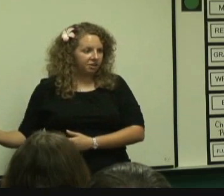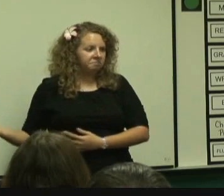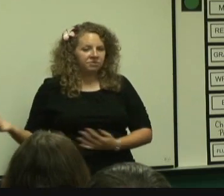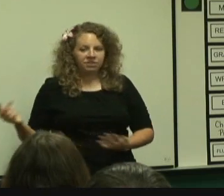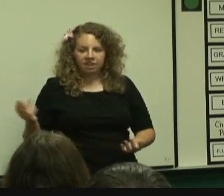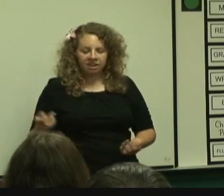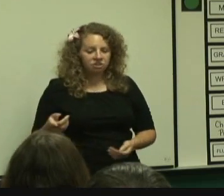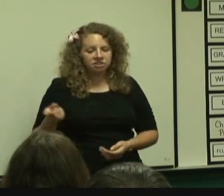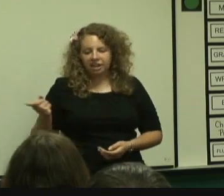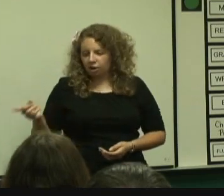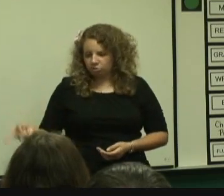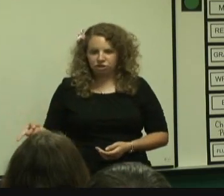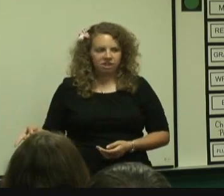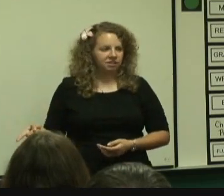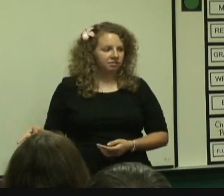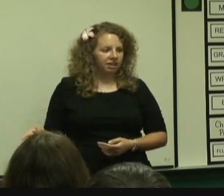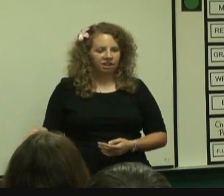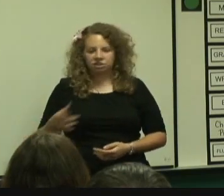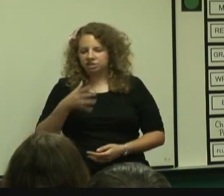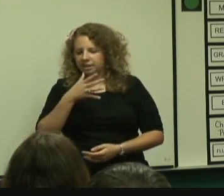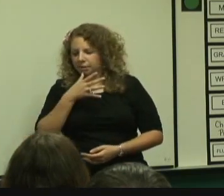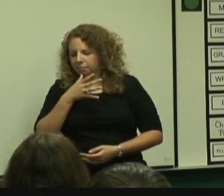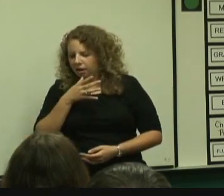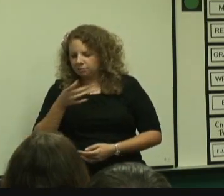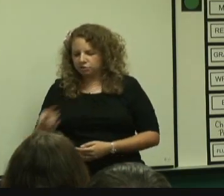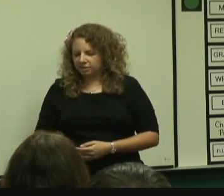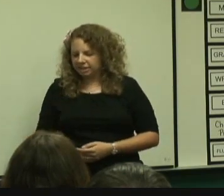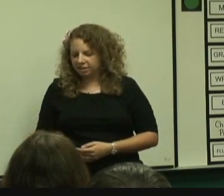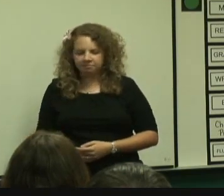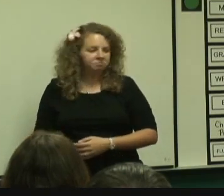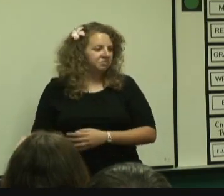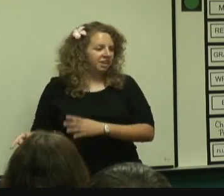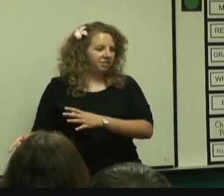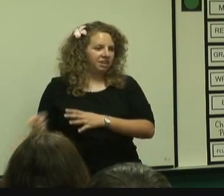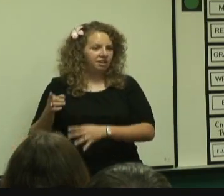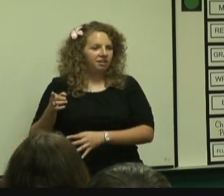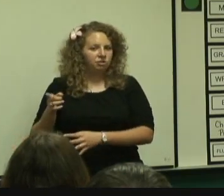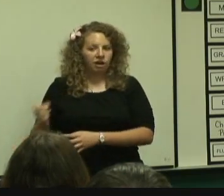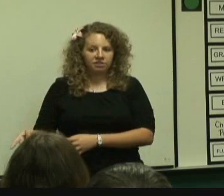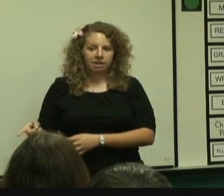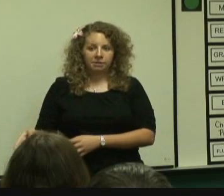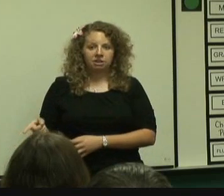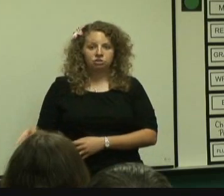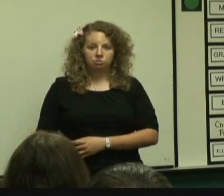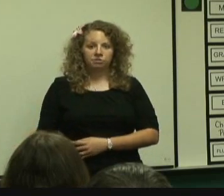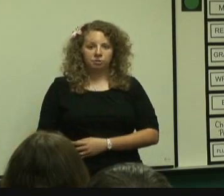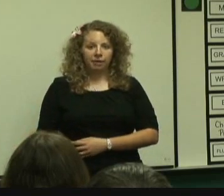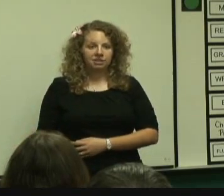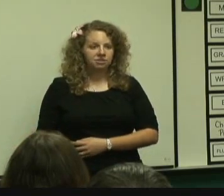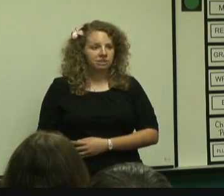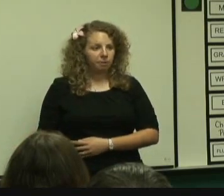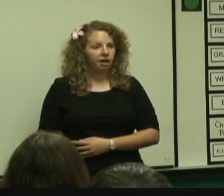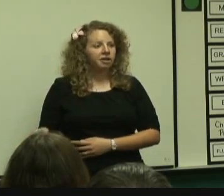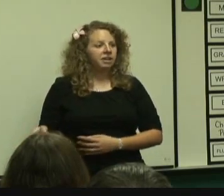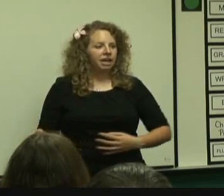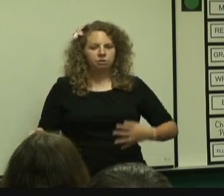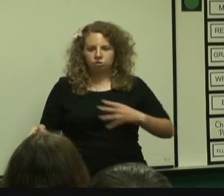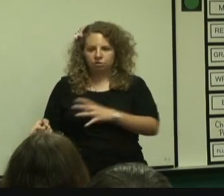here, then I can just say, oh, she. Like, I can just say my mom is over here. And then, so every time I can just refer back to this spot, and you know